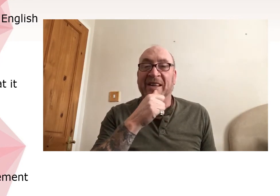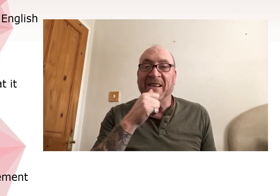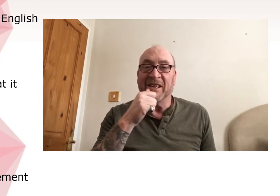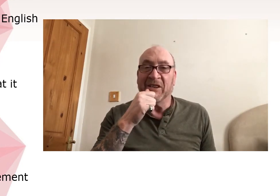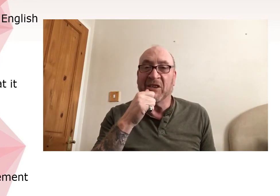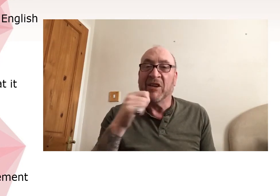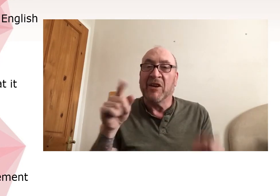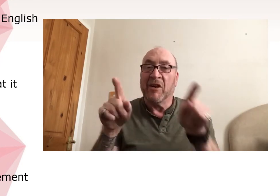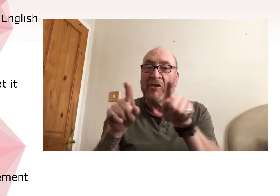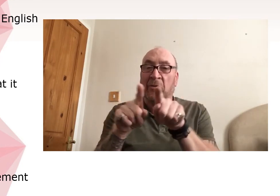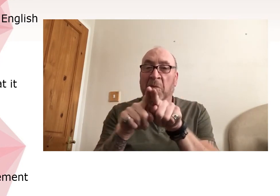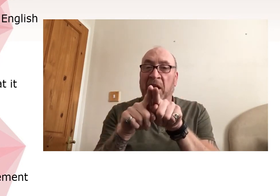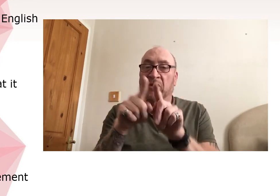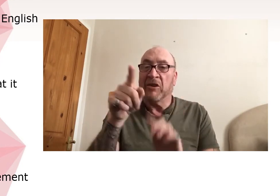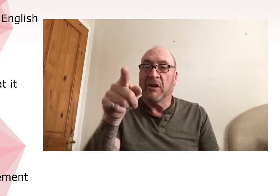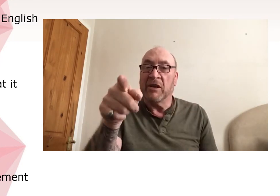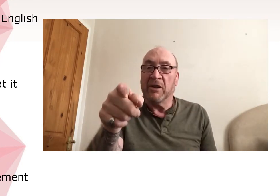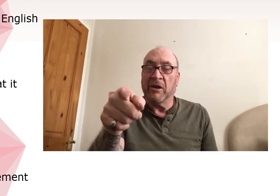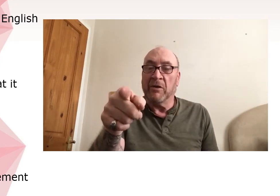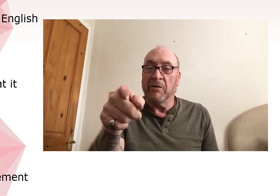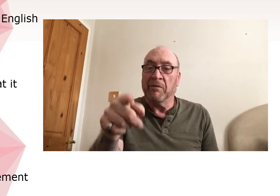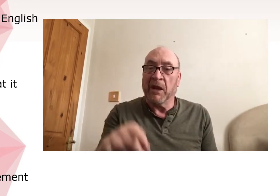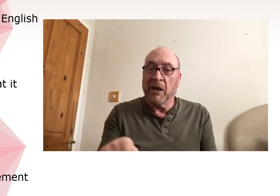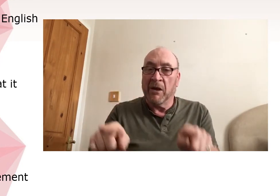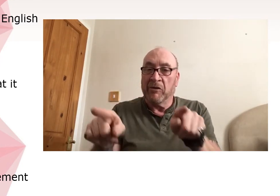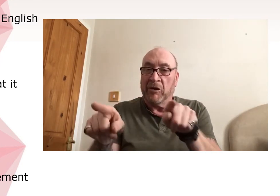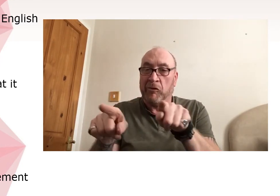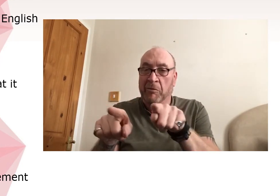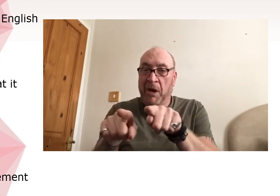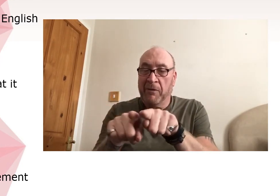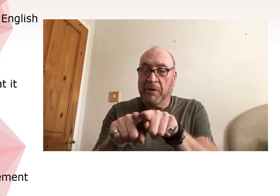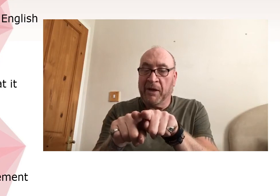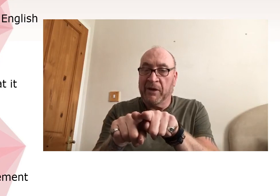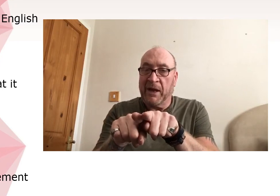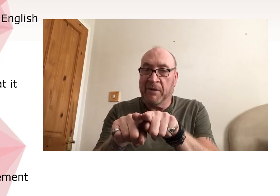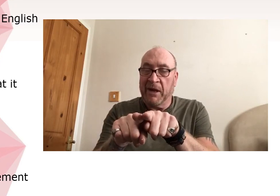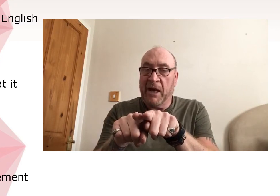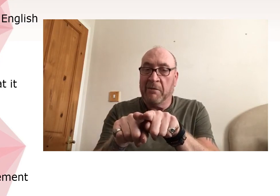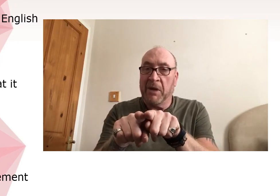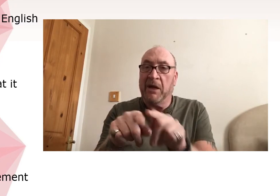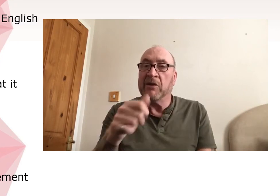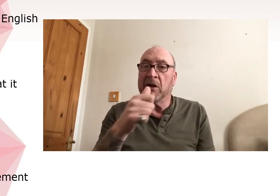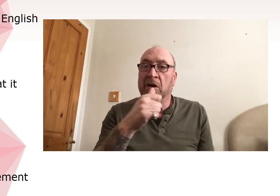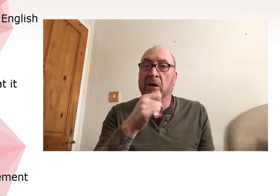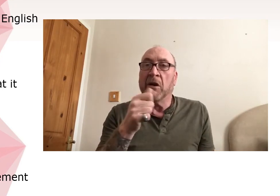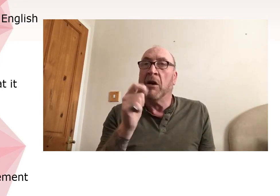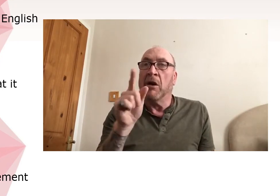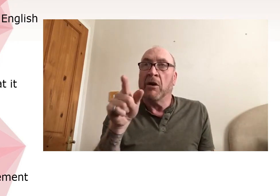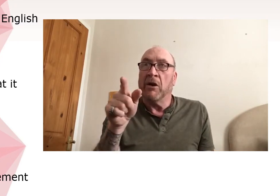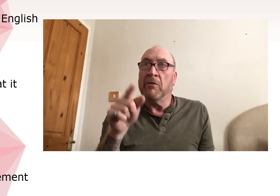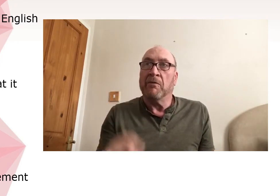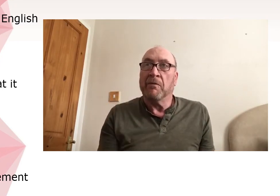there. Nice to meet you. So you draw both fingers together there. Meet